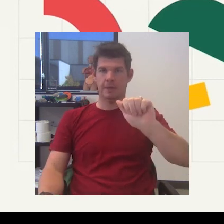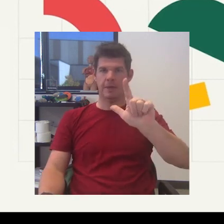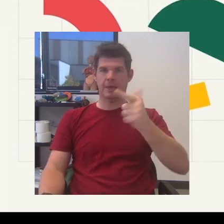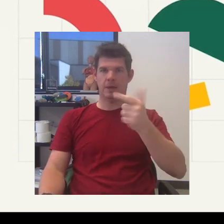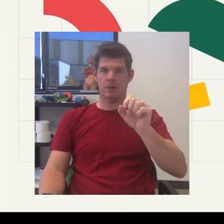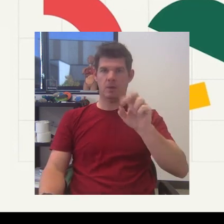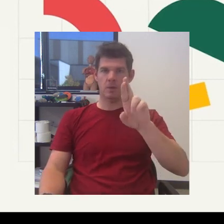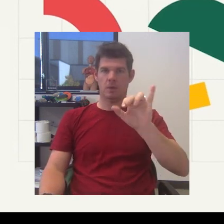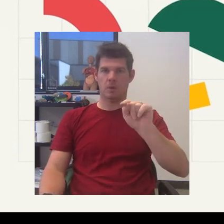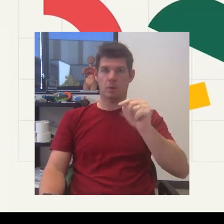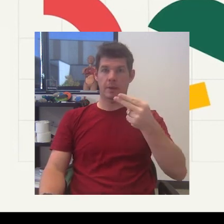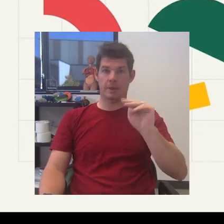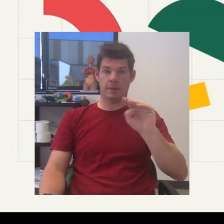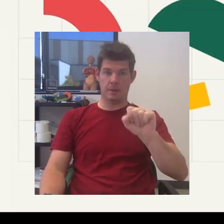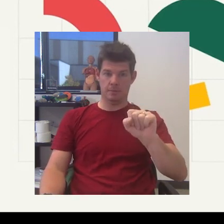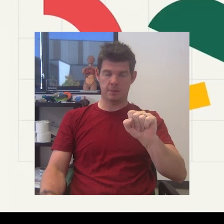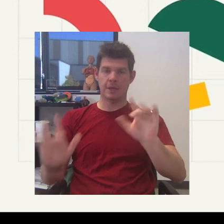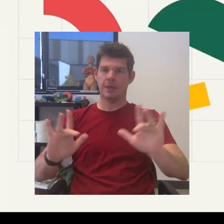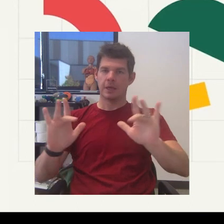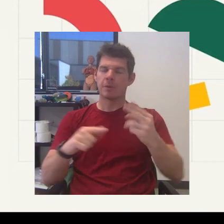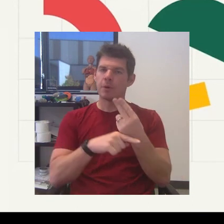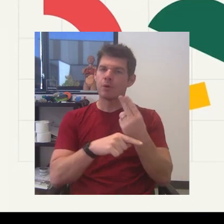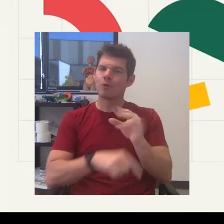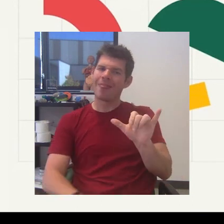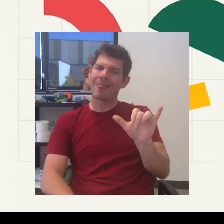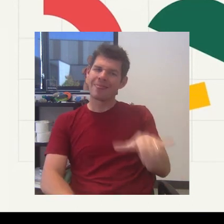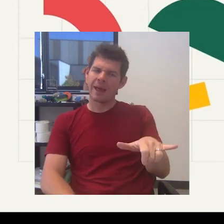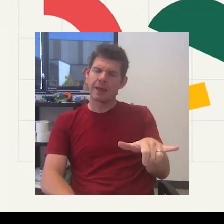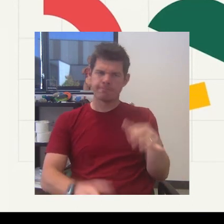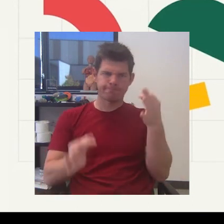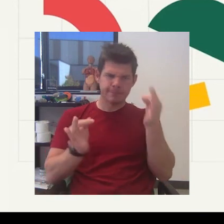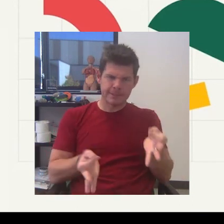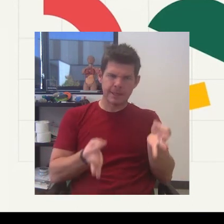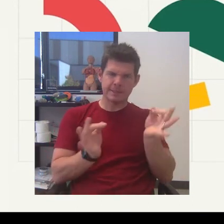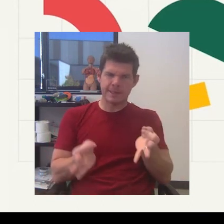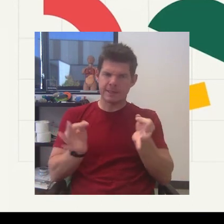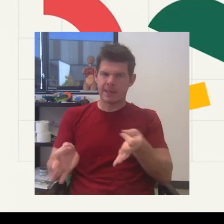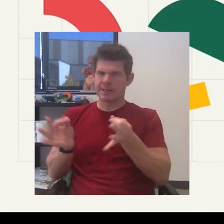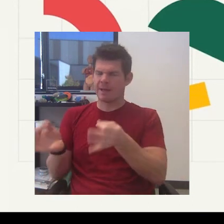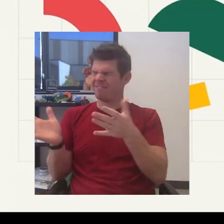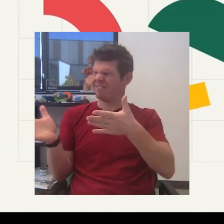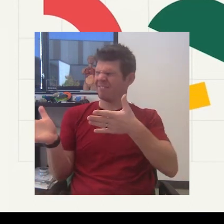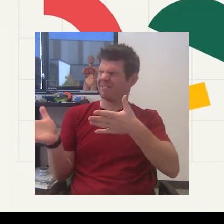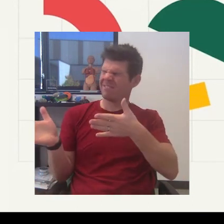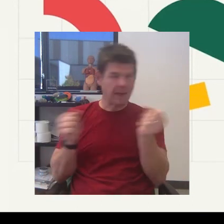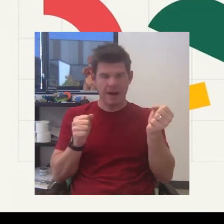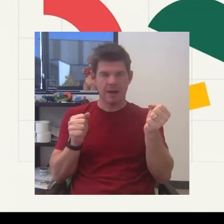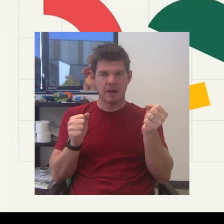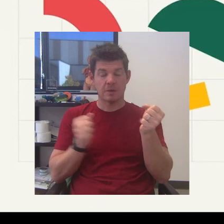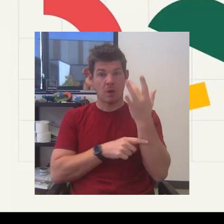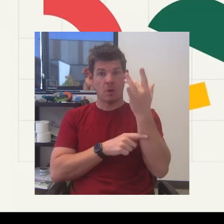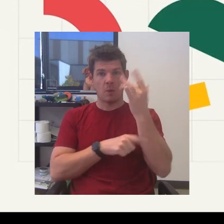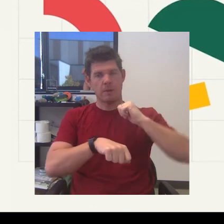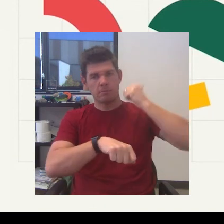make decisions, and they can make decisions really, really fast because we write a set of rules for them on how they're going to make those